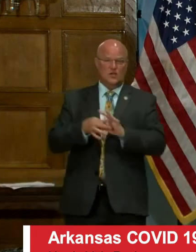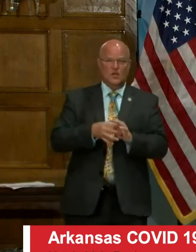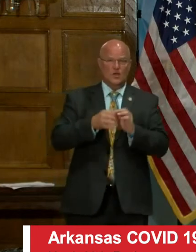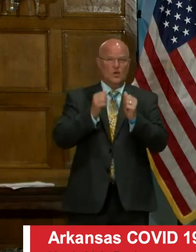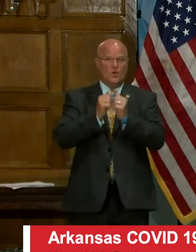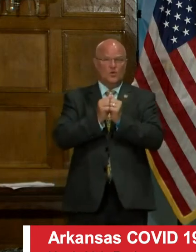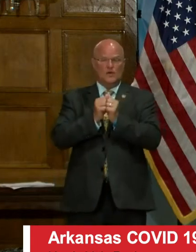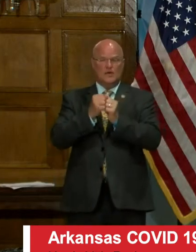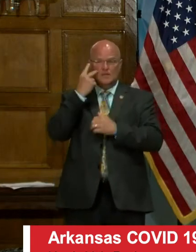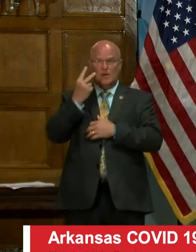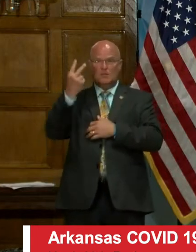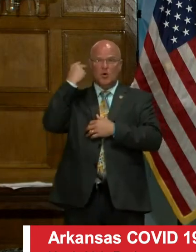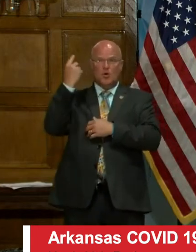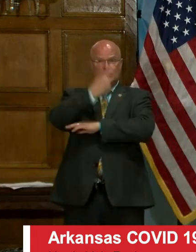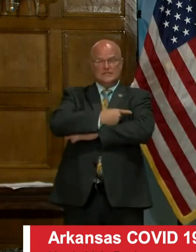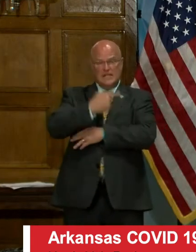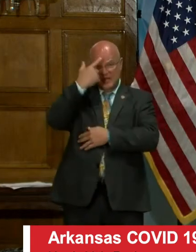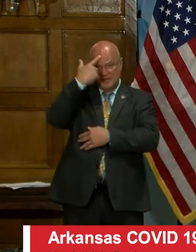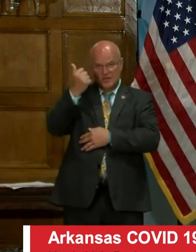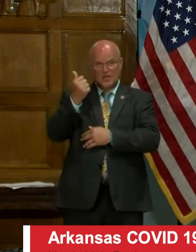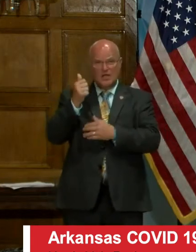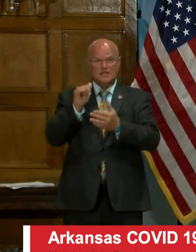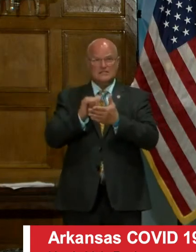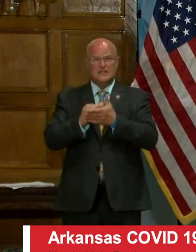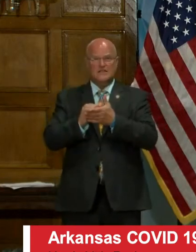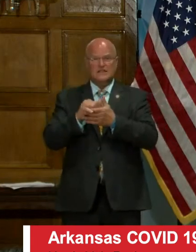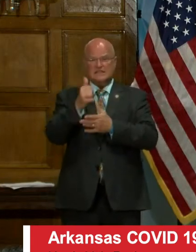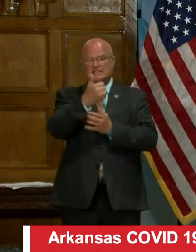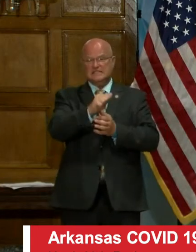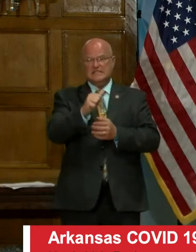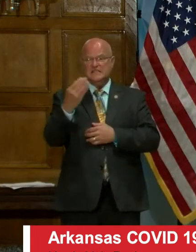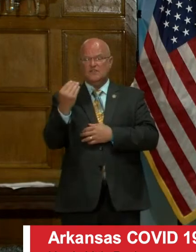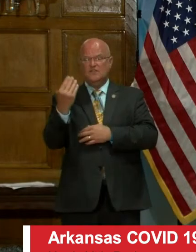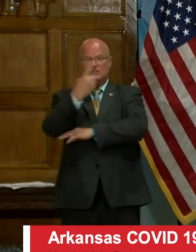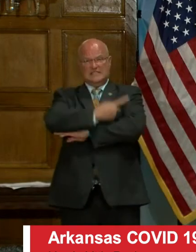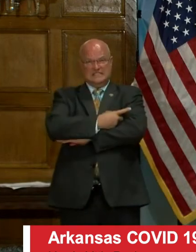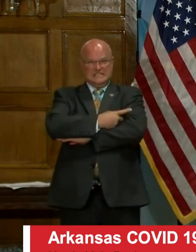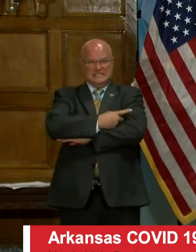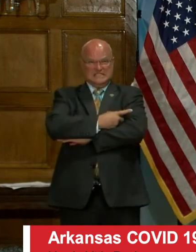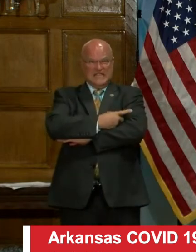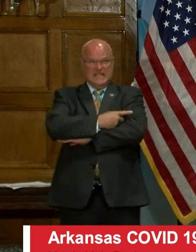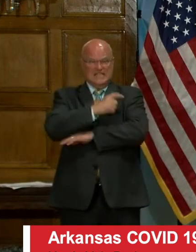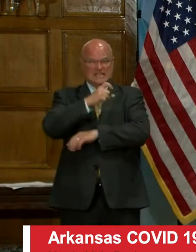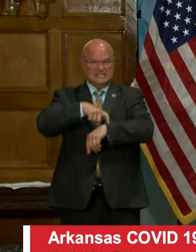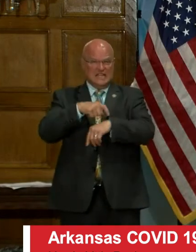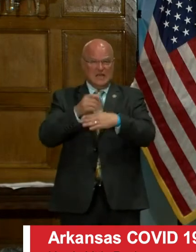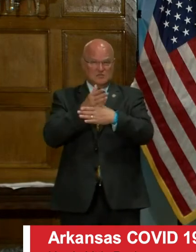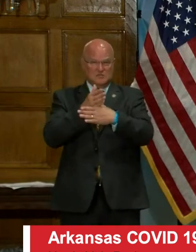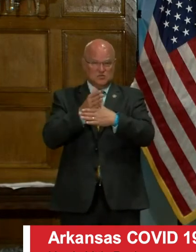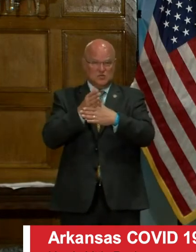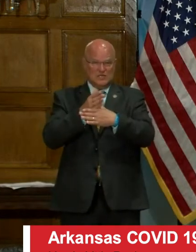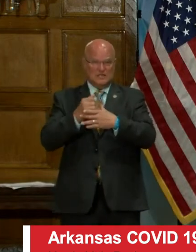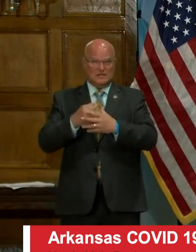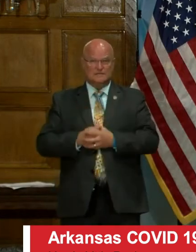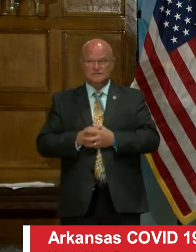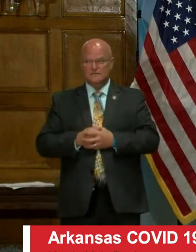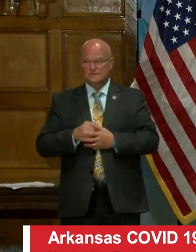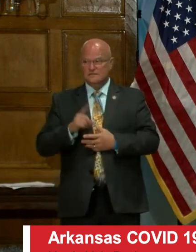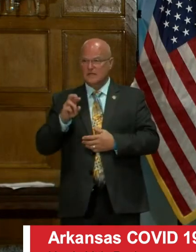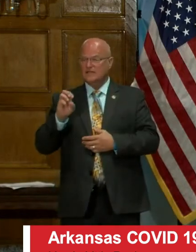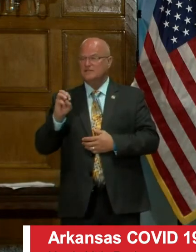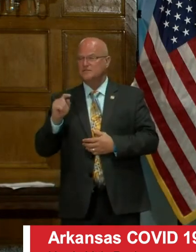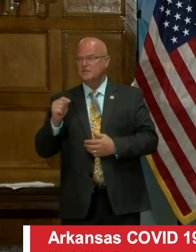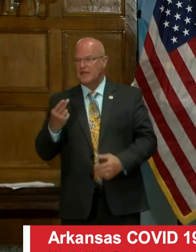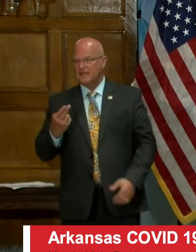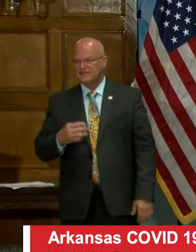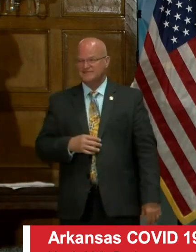with Memorial Day because of the 10 to 14 day period in between. Okay. Dr.